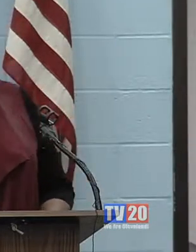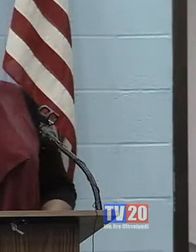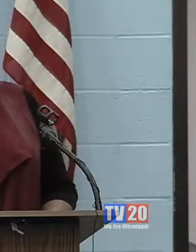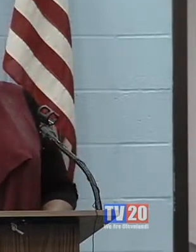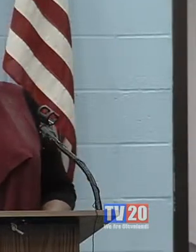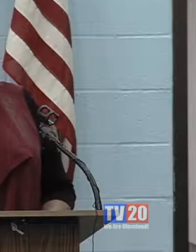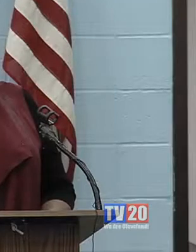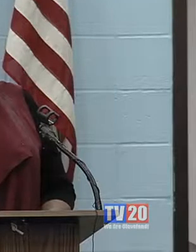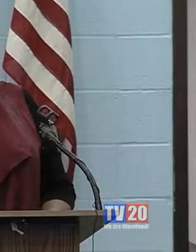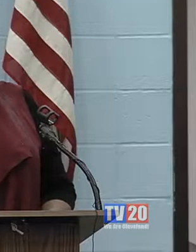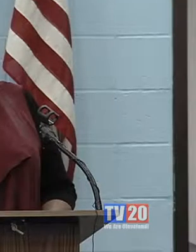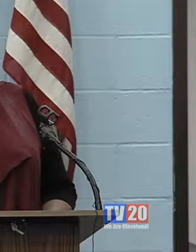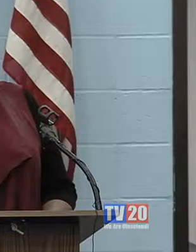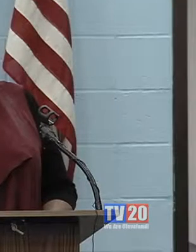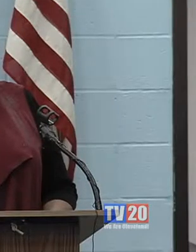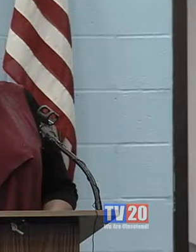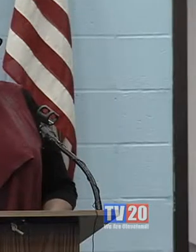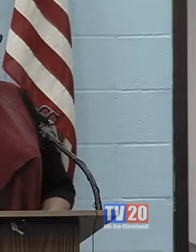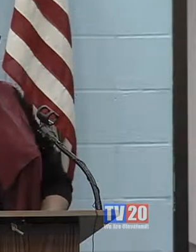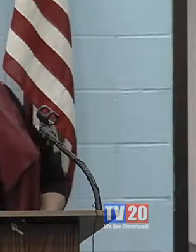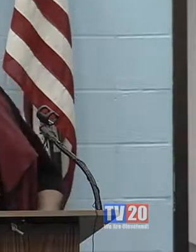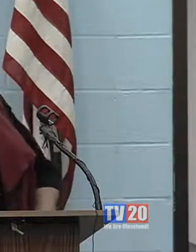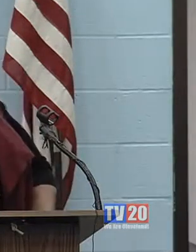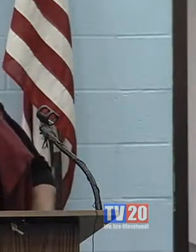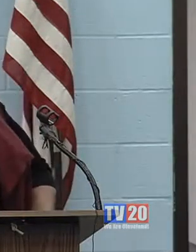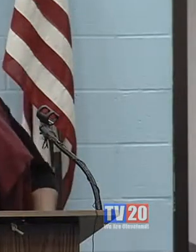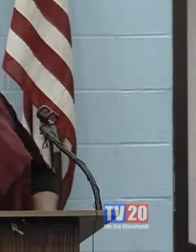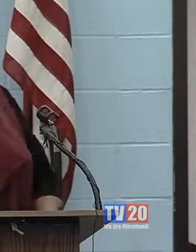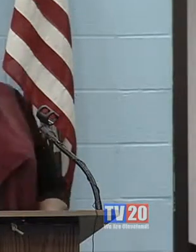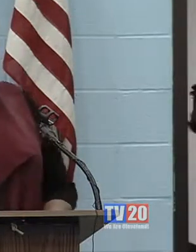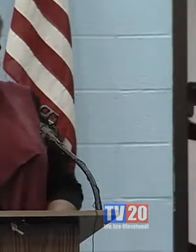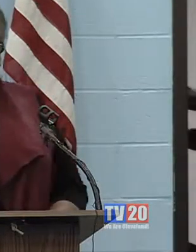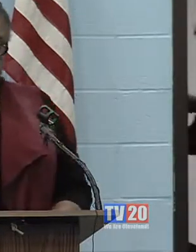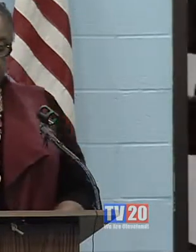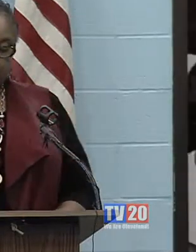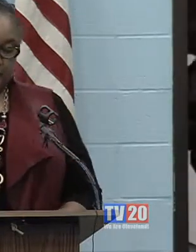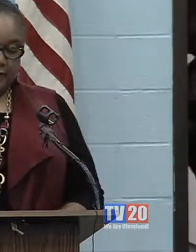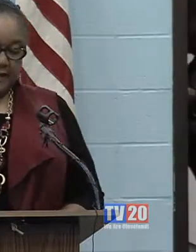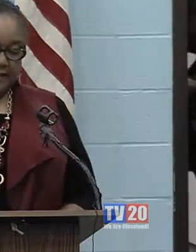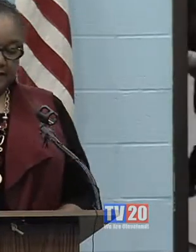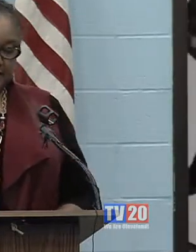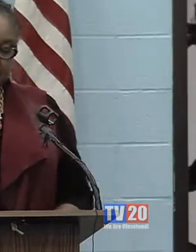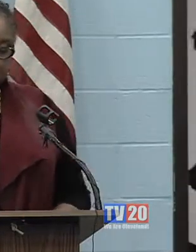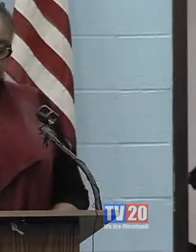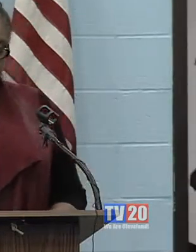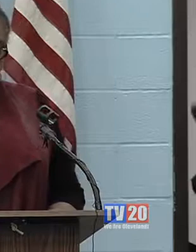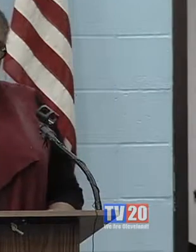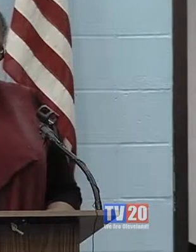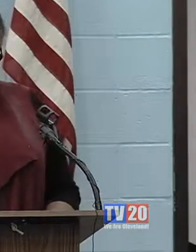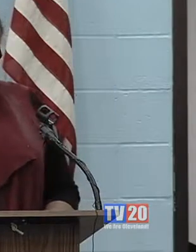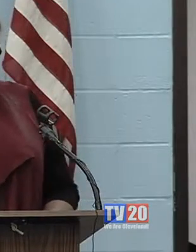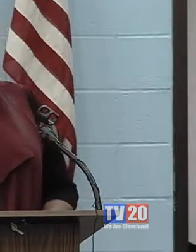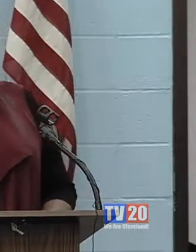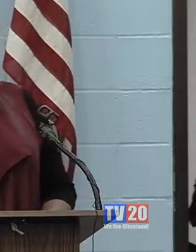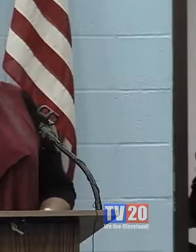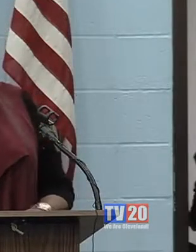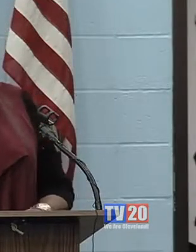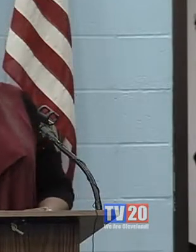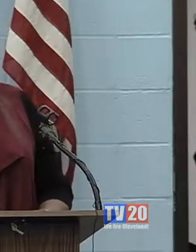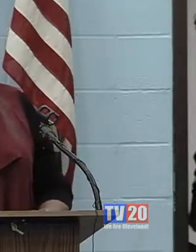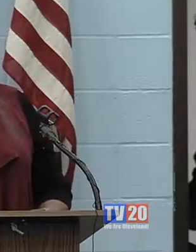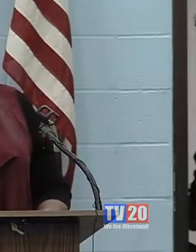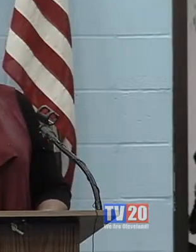area agency to this wonderful event. It's a pleasure to partner with you through the Aging and Disability